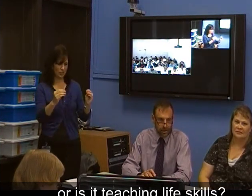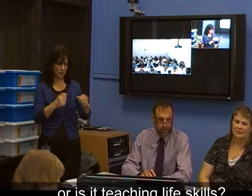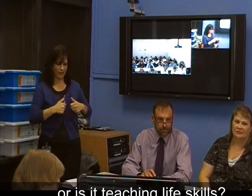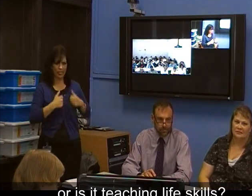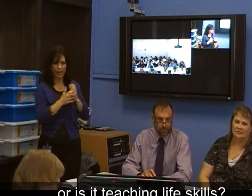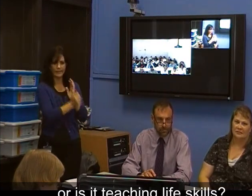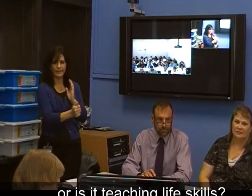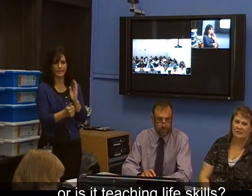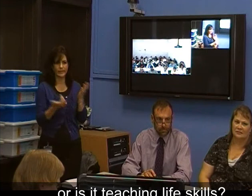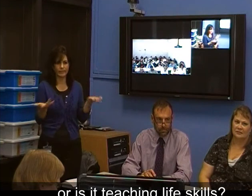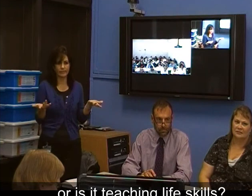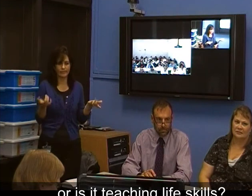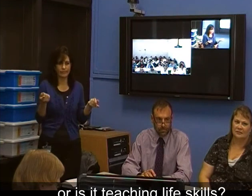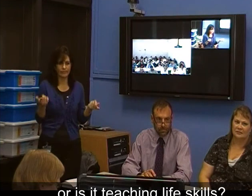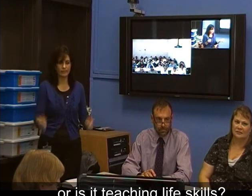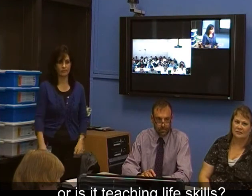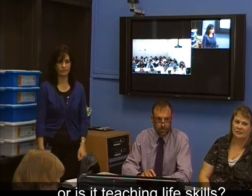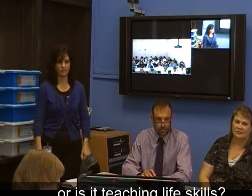skills?